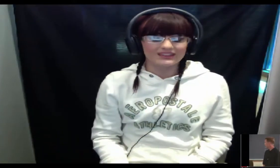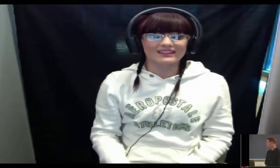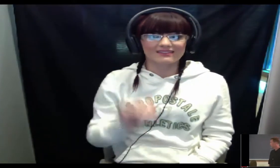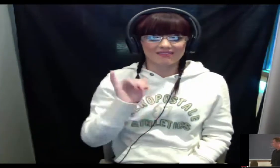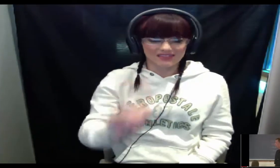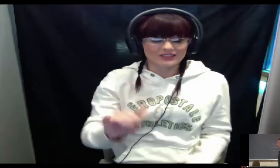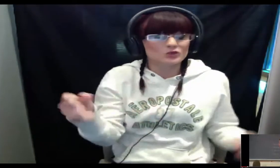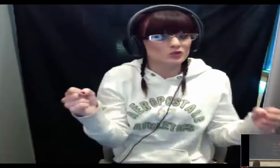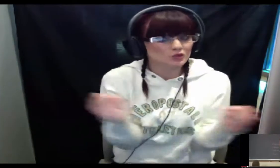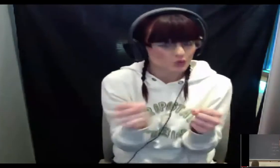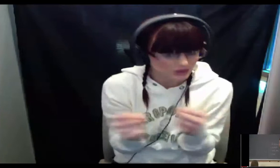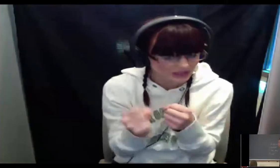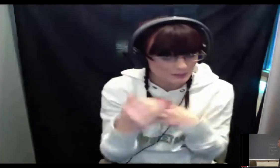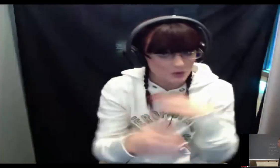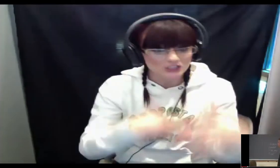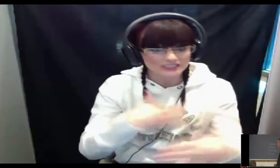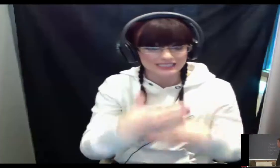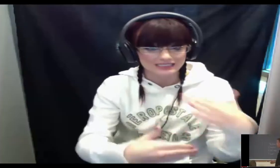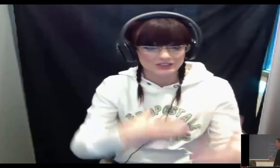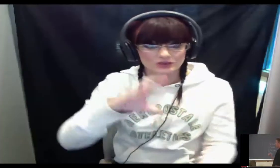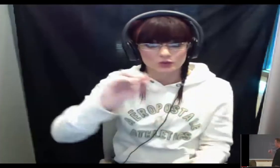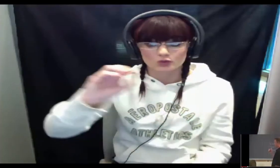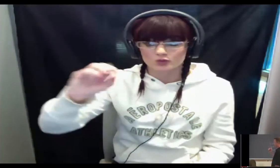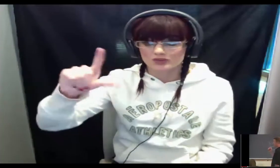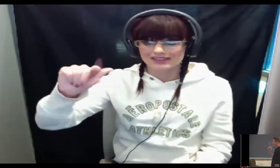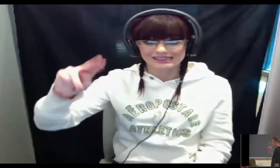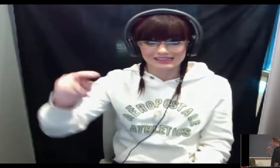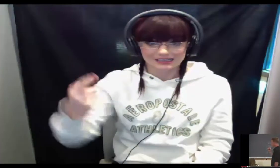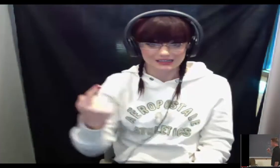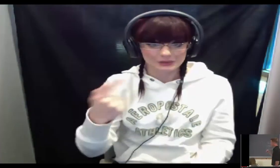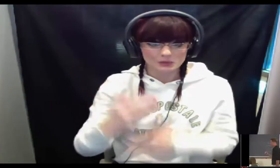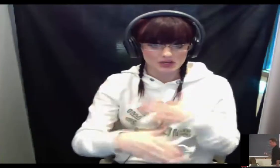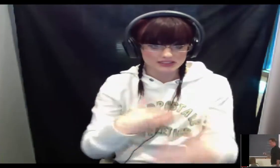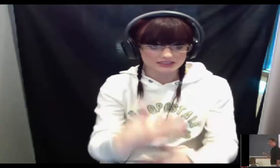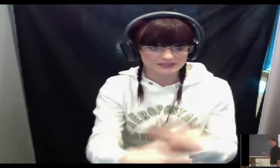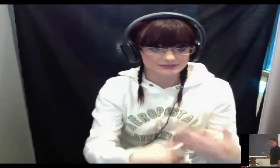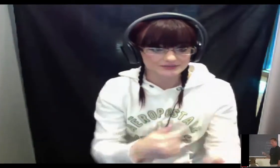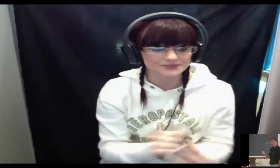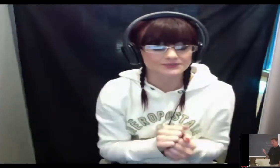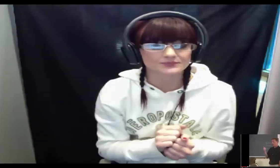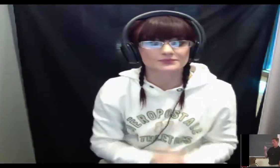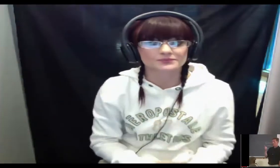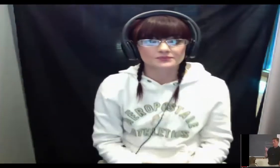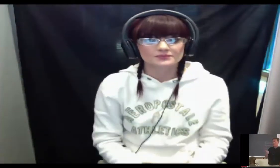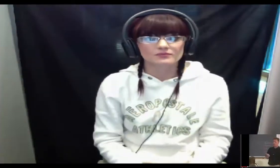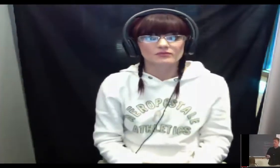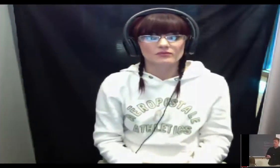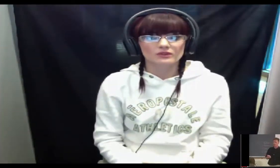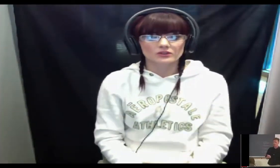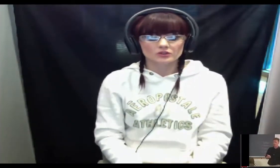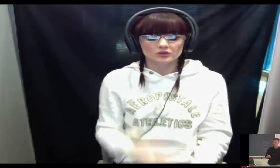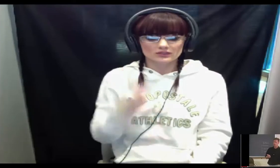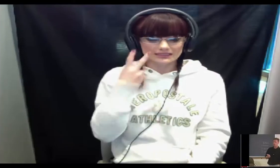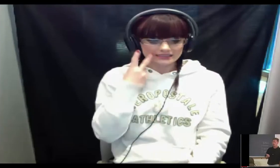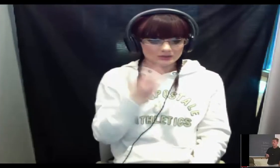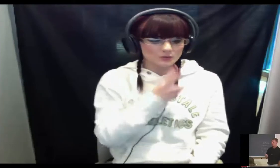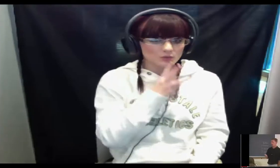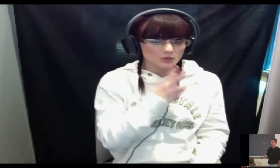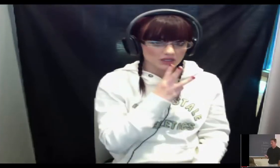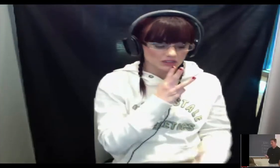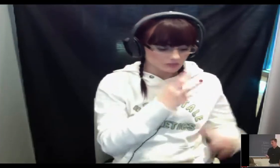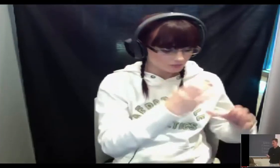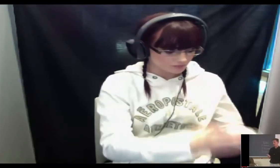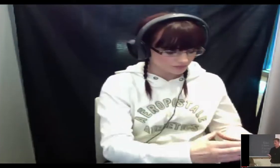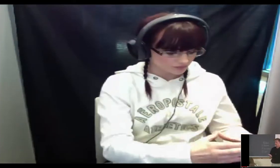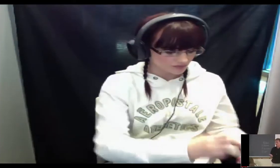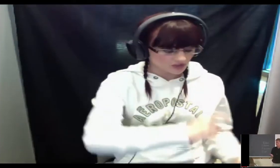process. And what you're looking at basically is taking water from its liquid phase and putting it to its